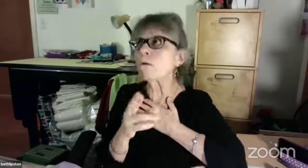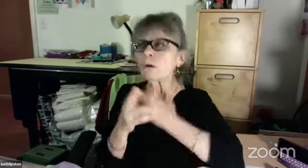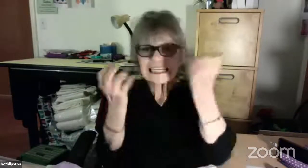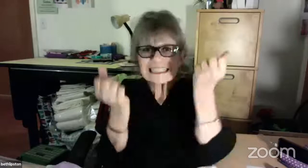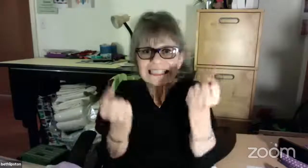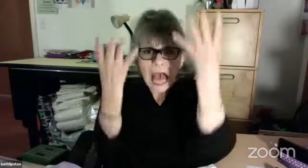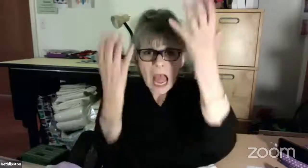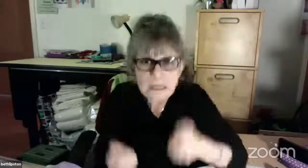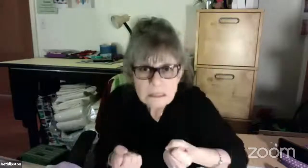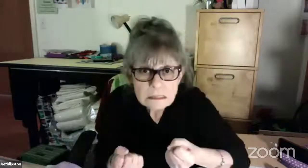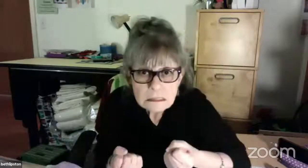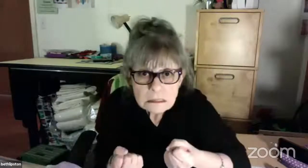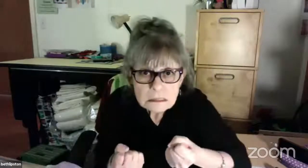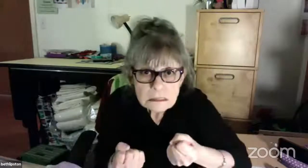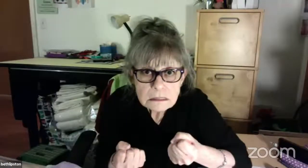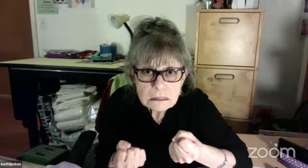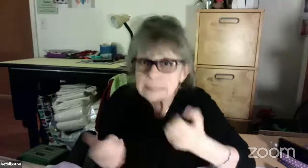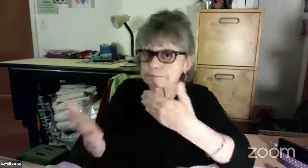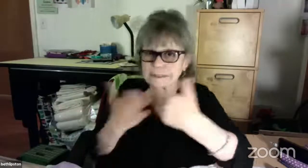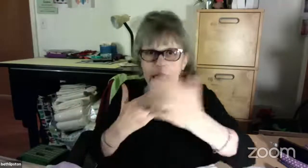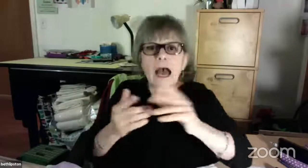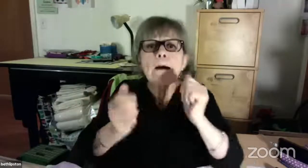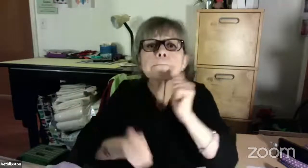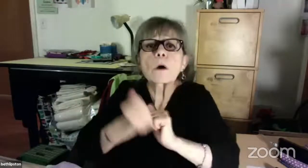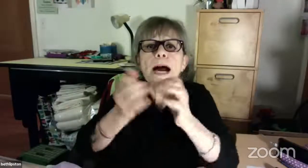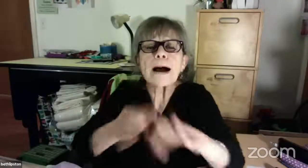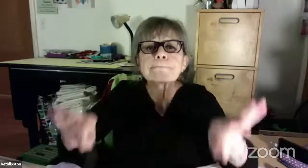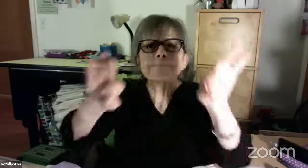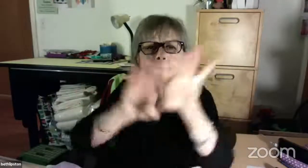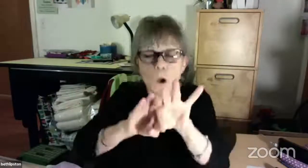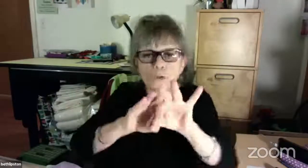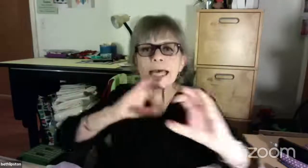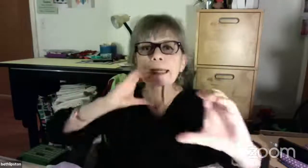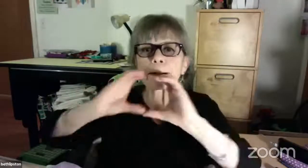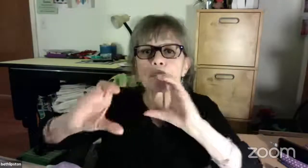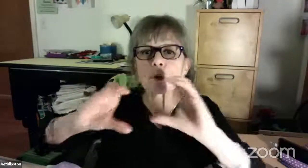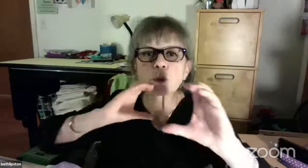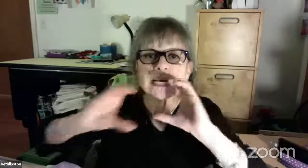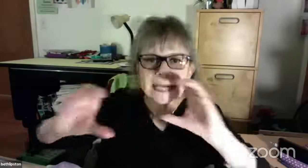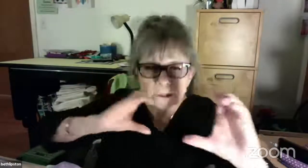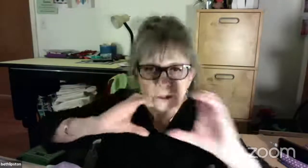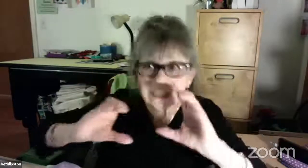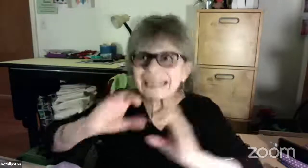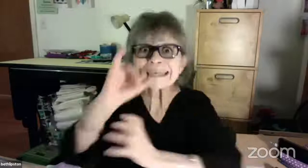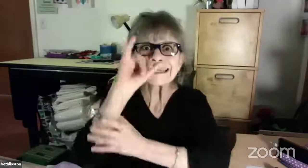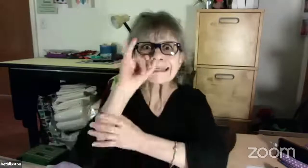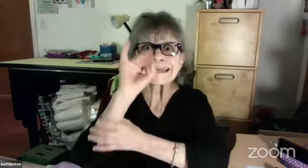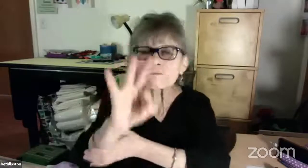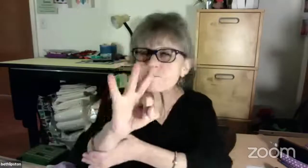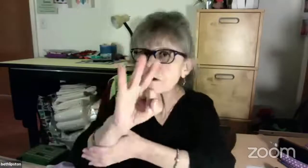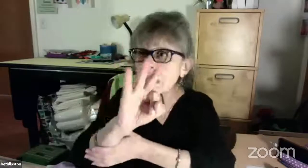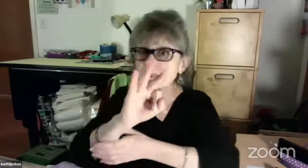oral. It doesn't matter if you use sign language. It doesn't matter. The most important thing is that you have